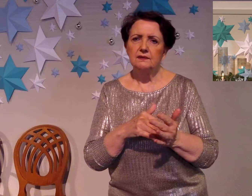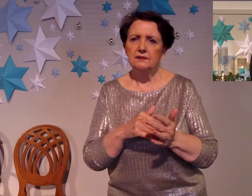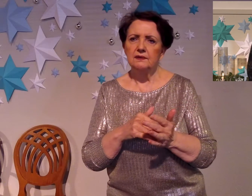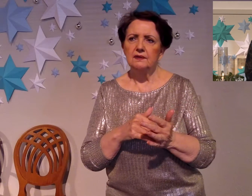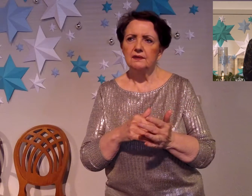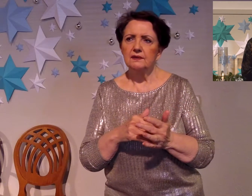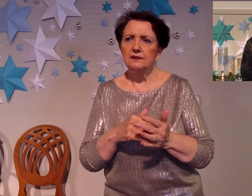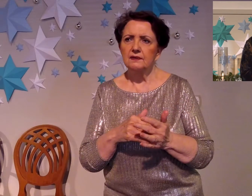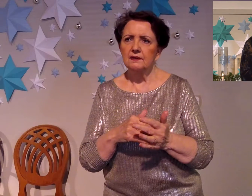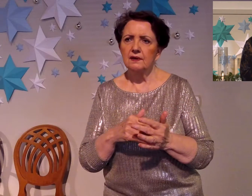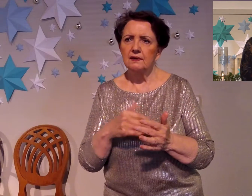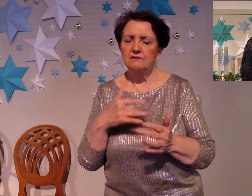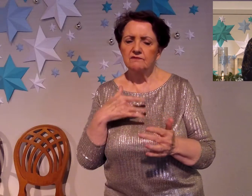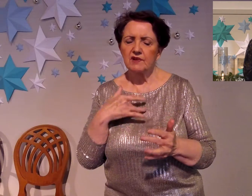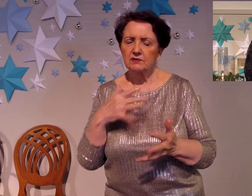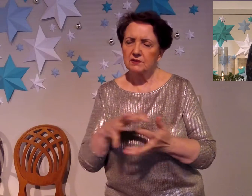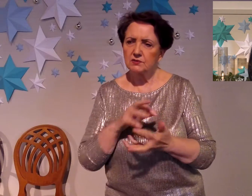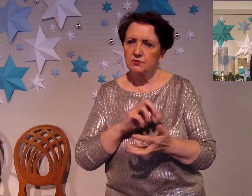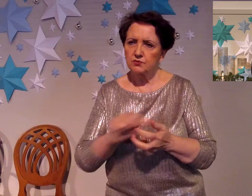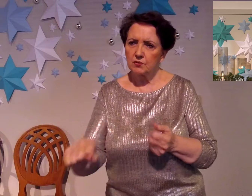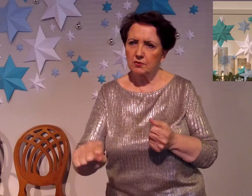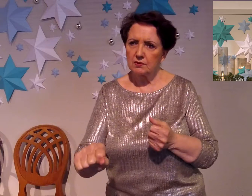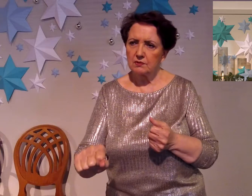felt desecrated.